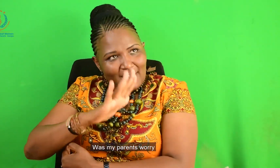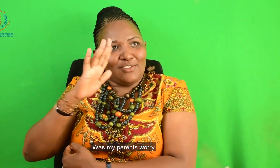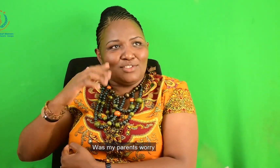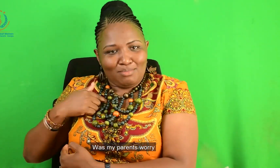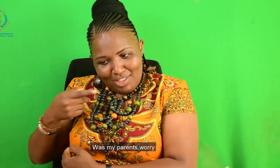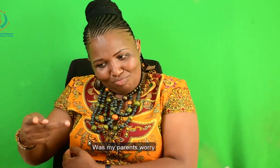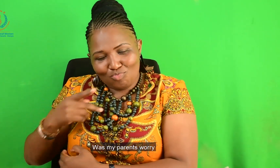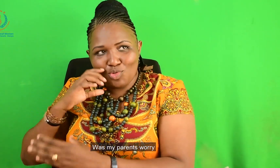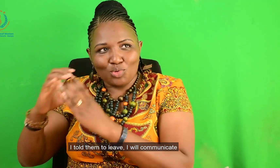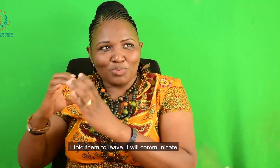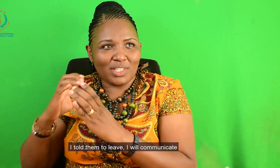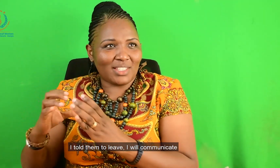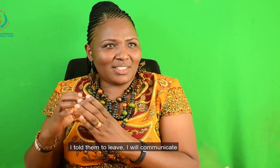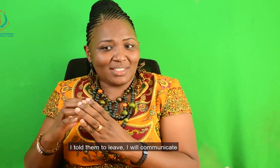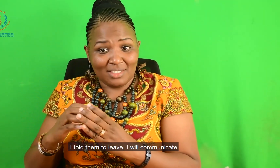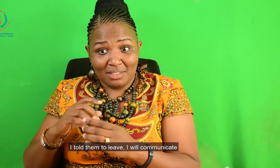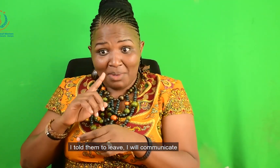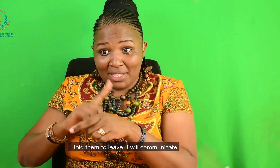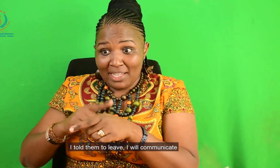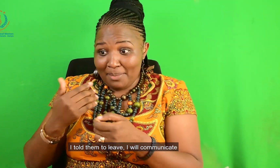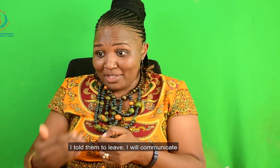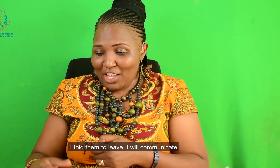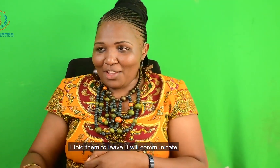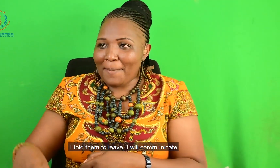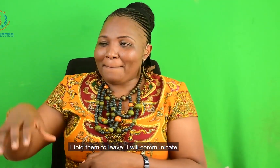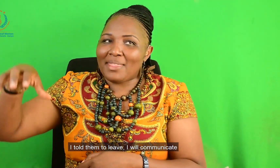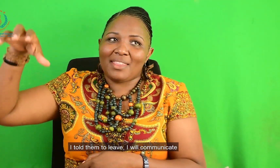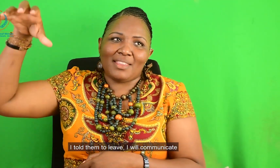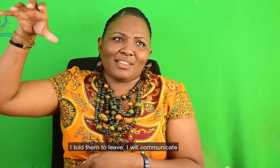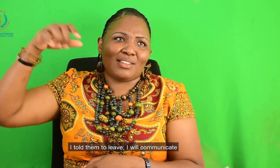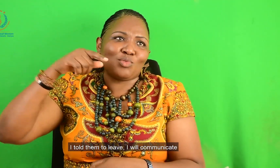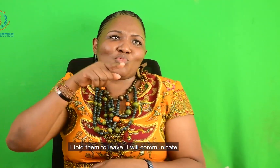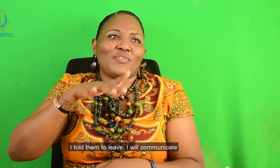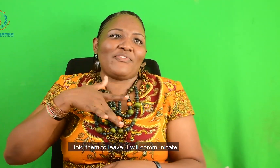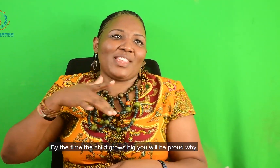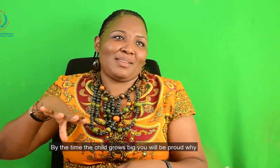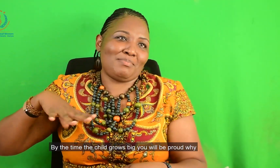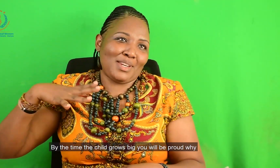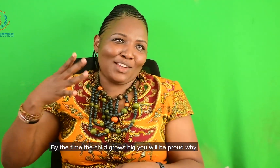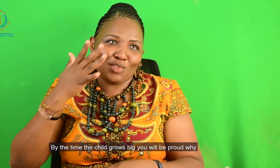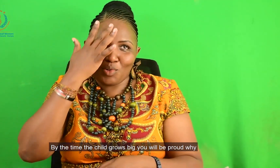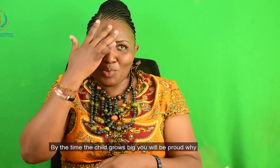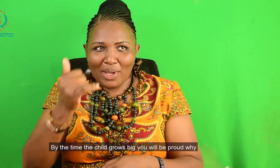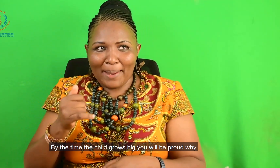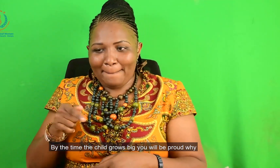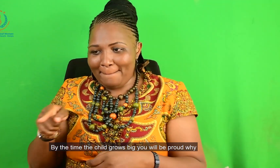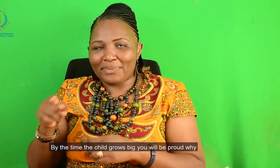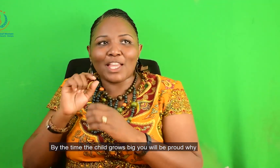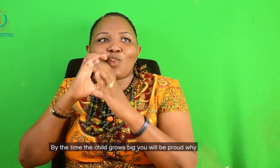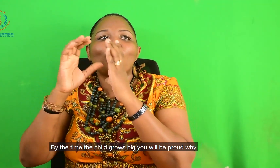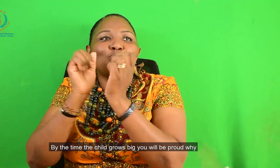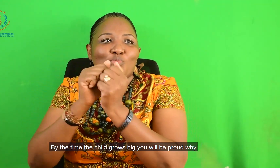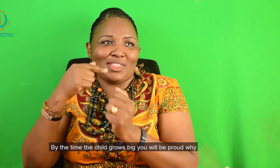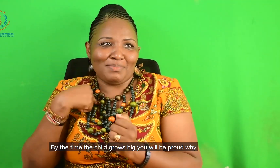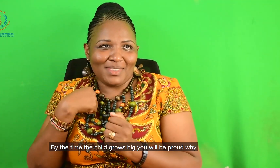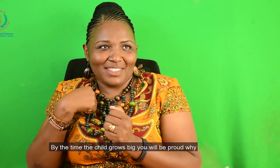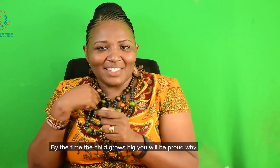parents' worry. I told them to leave me alone. I will communicate with my child. By the time the child grows big, you'll be proud. Why? They